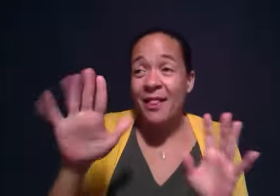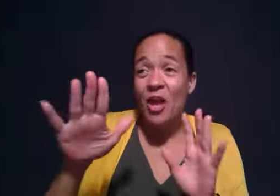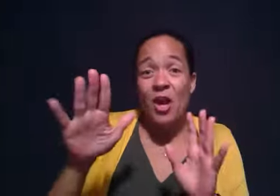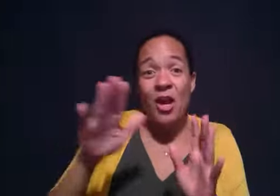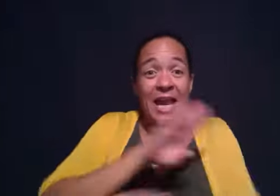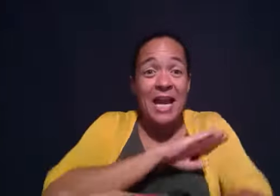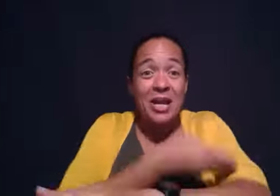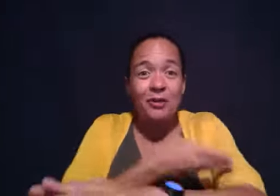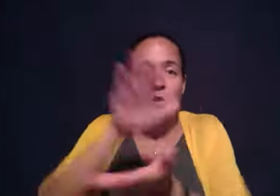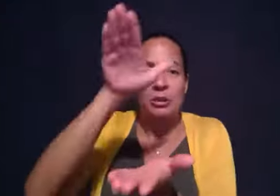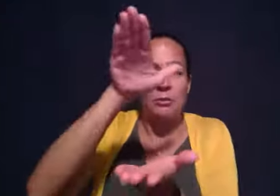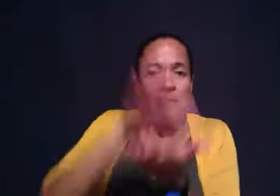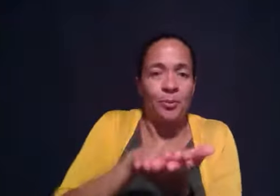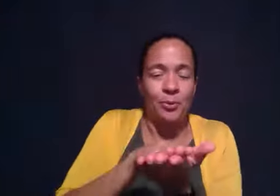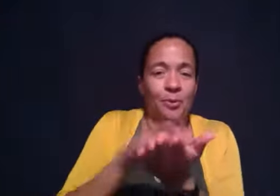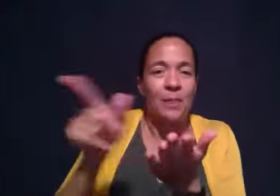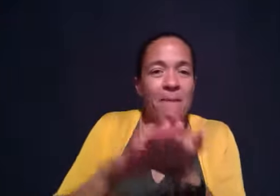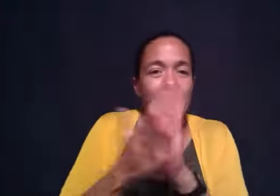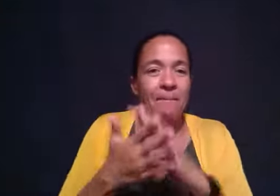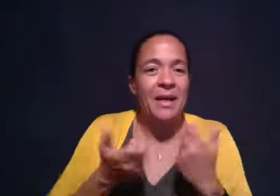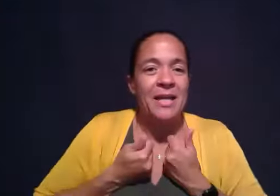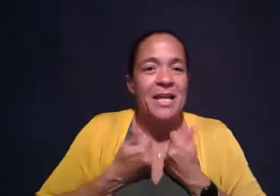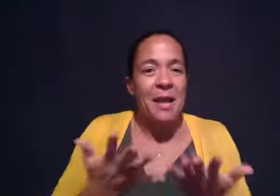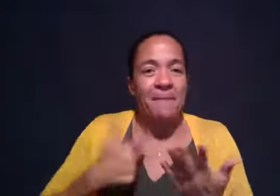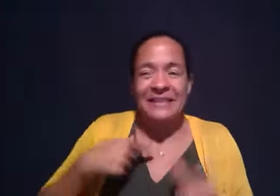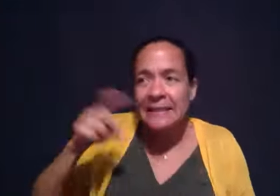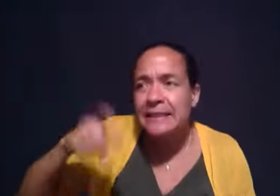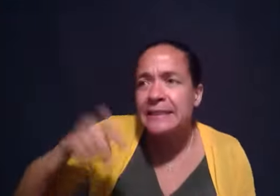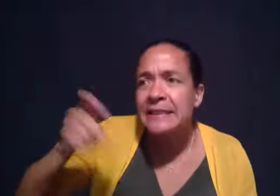I wear them out and I use them up, and